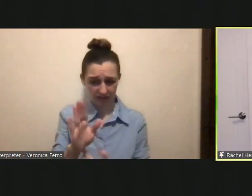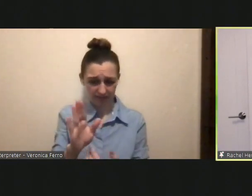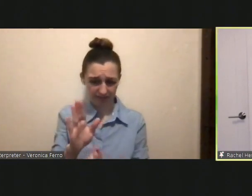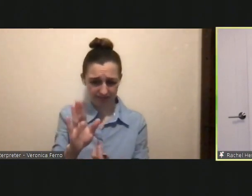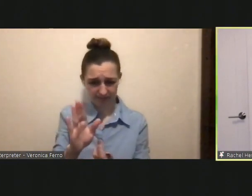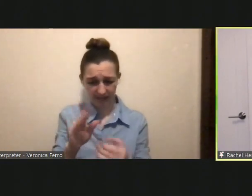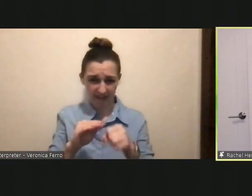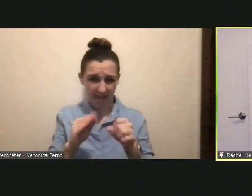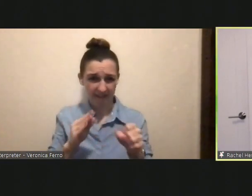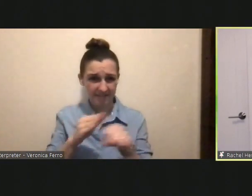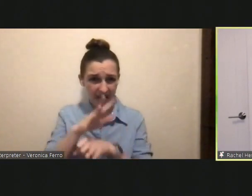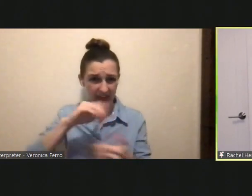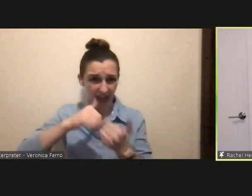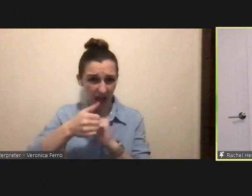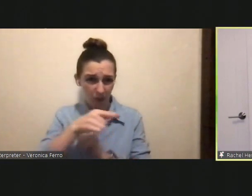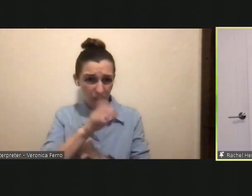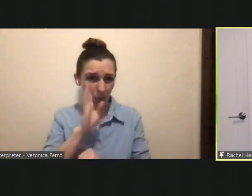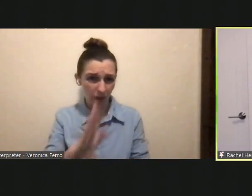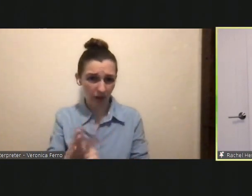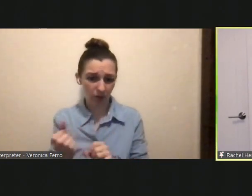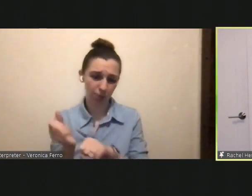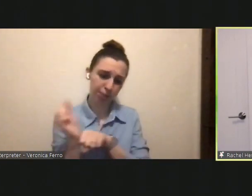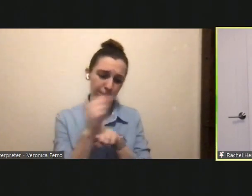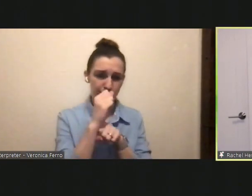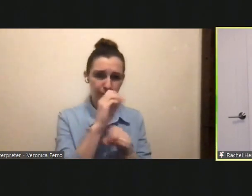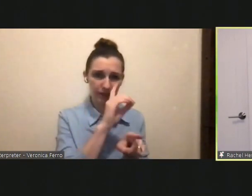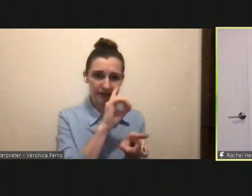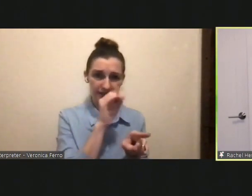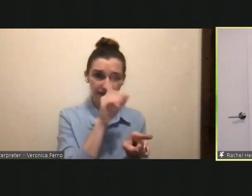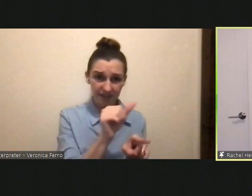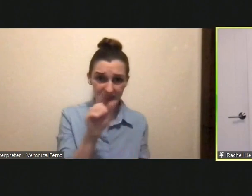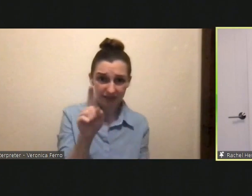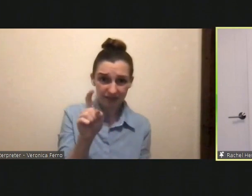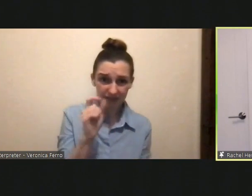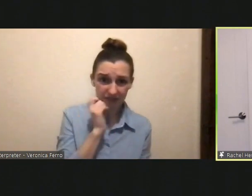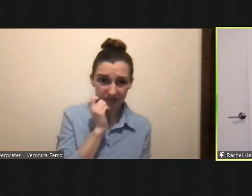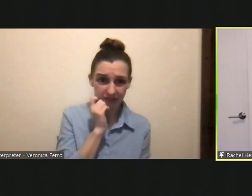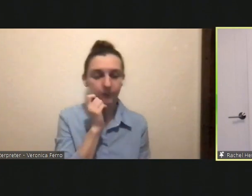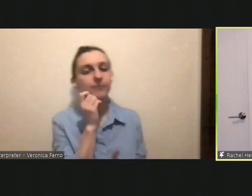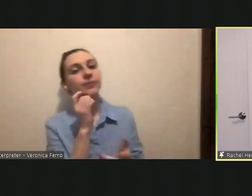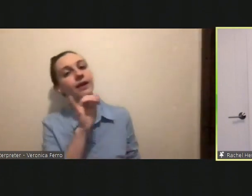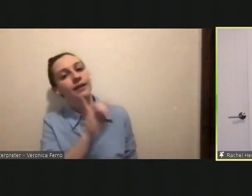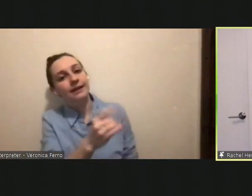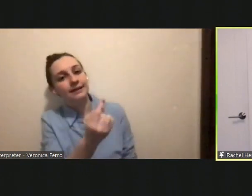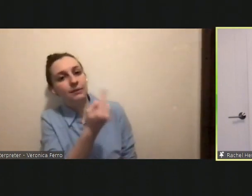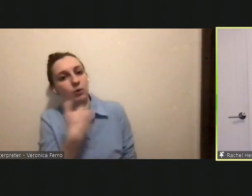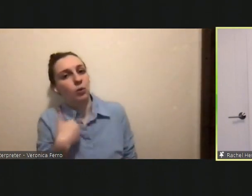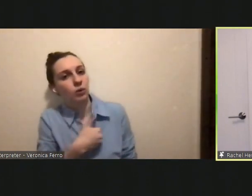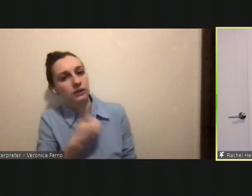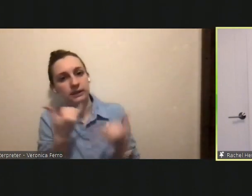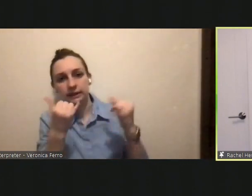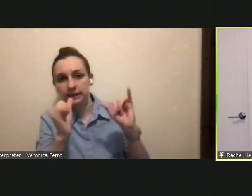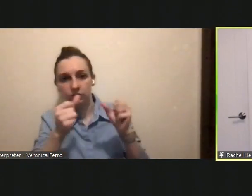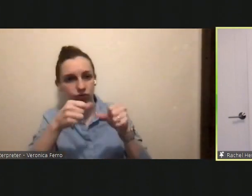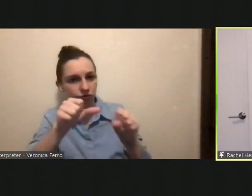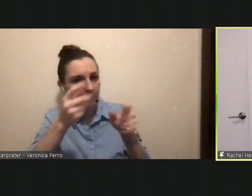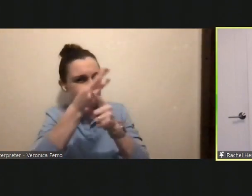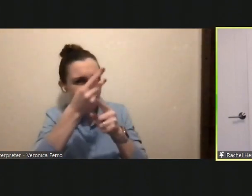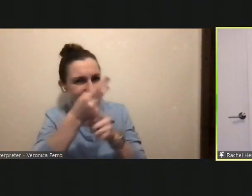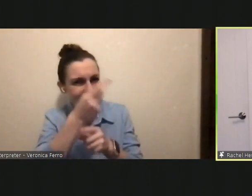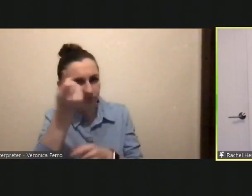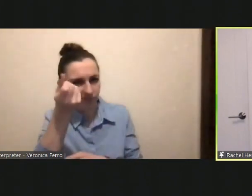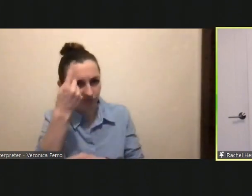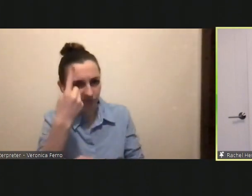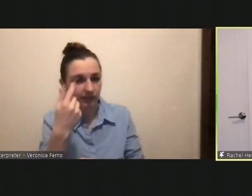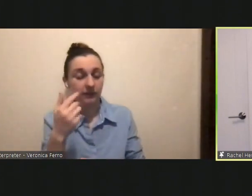Yes, great question. And I think something we're still really trying to understand. So we have two